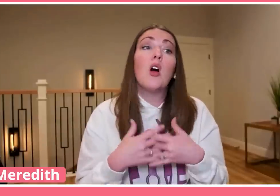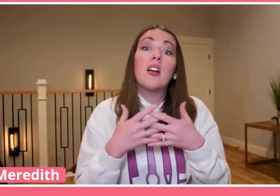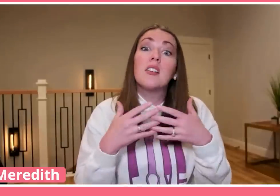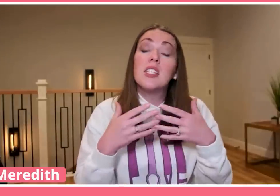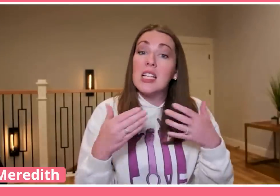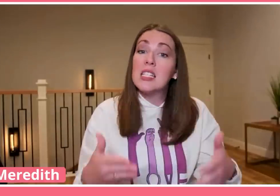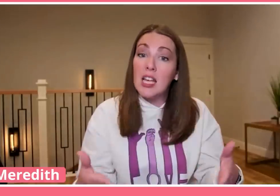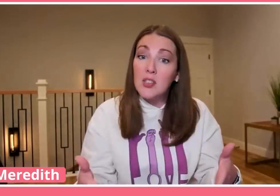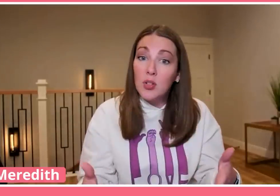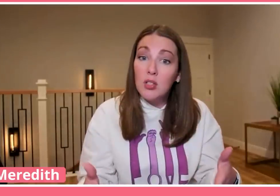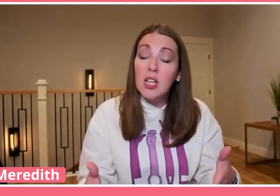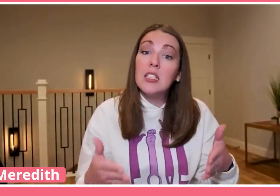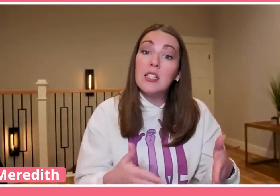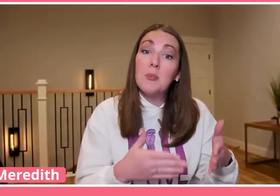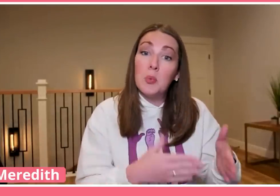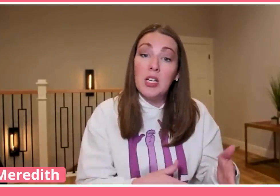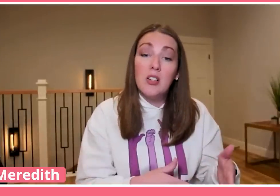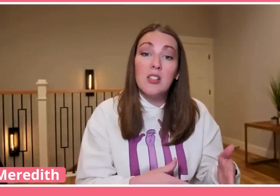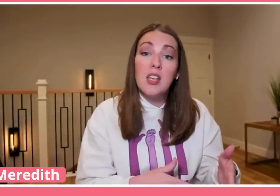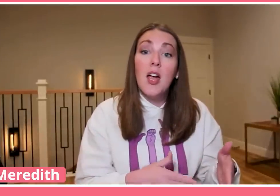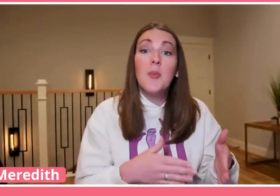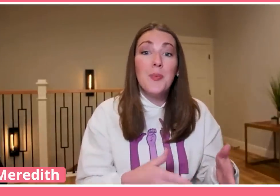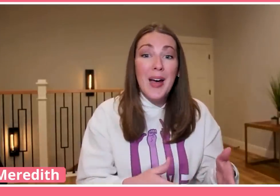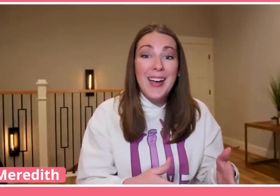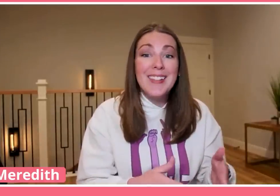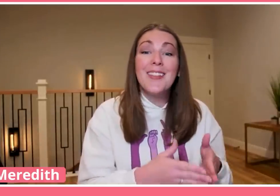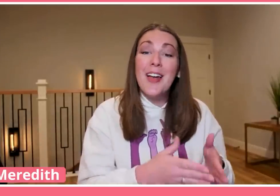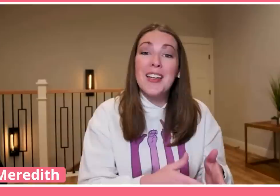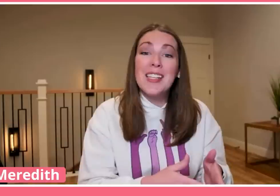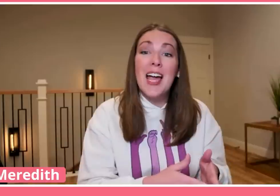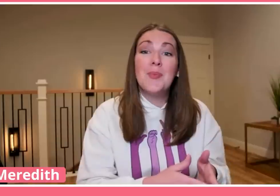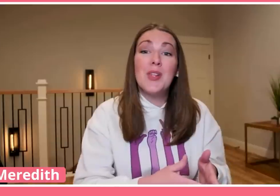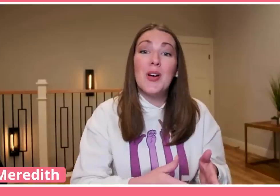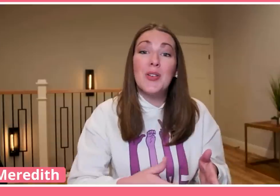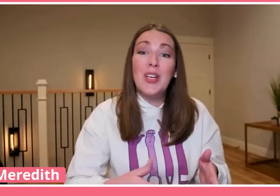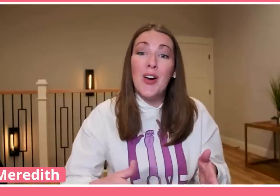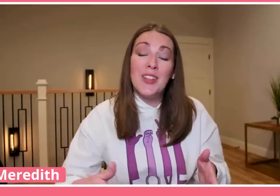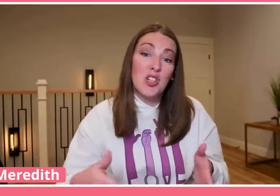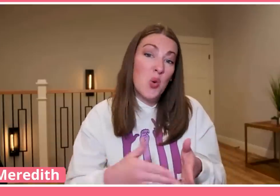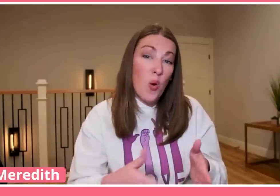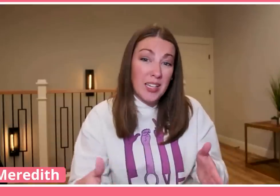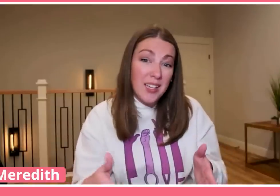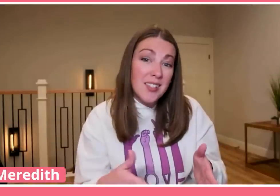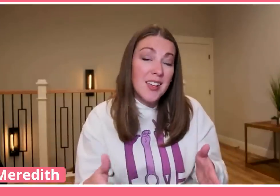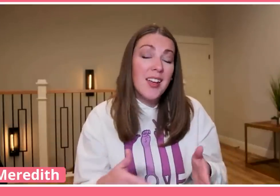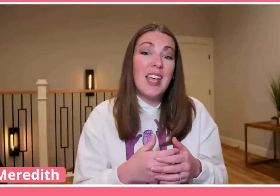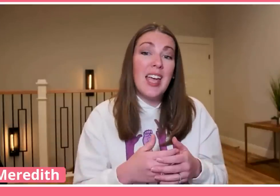are successful lip readers, but a lot of times early on in their twenties, they